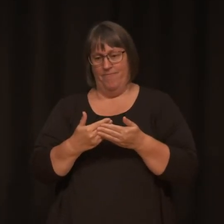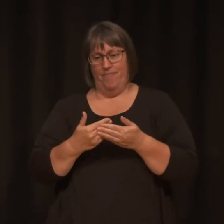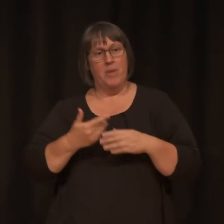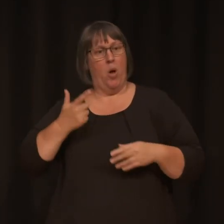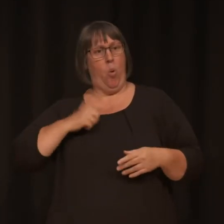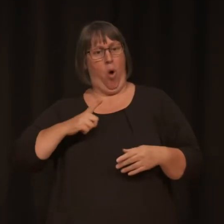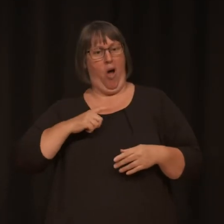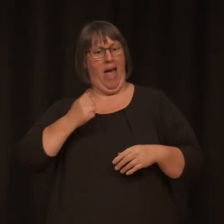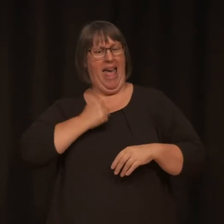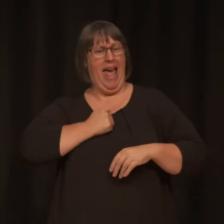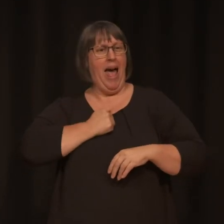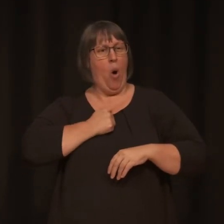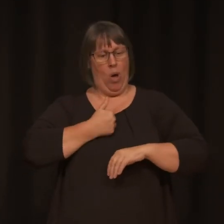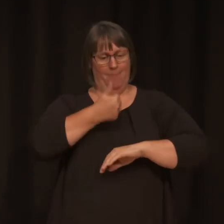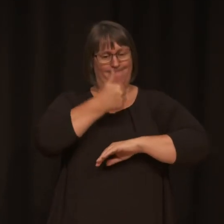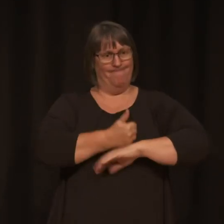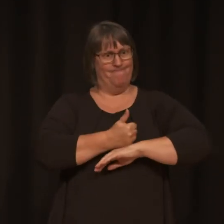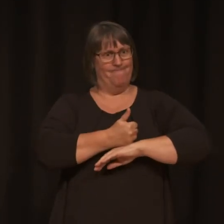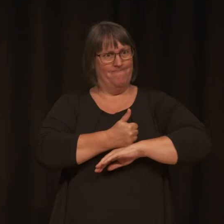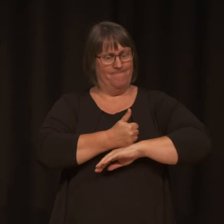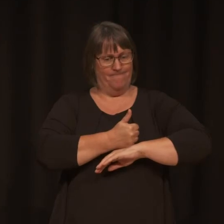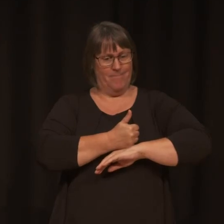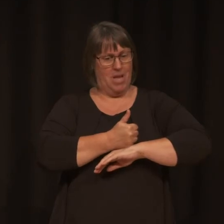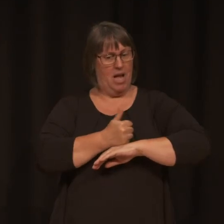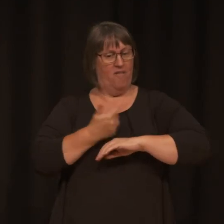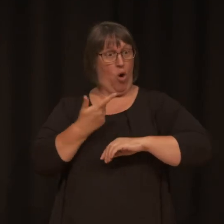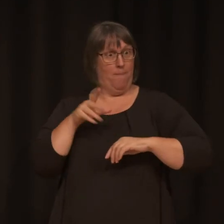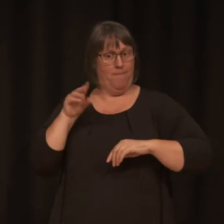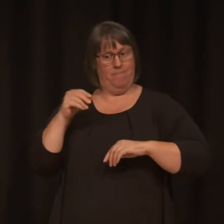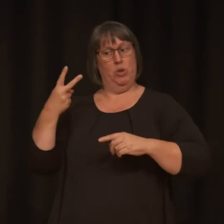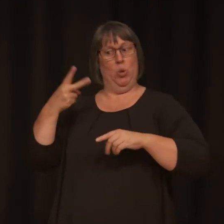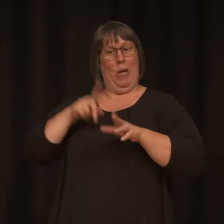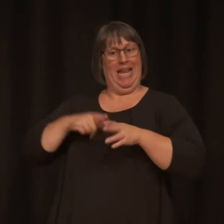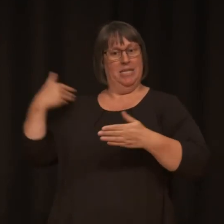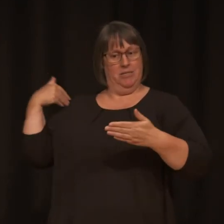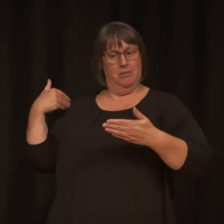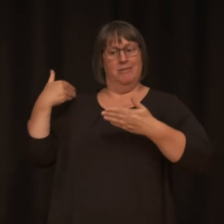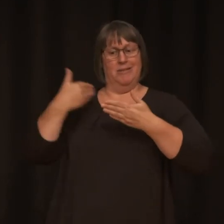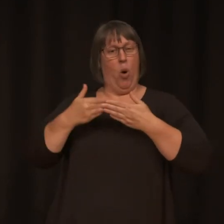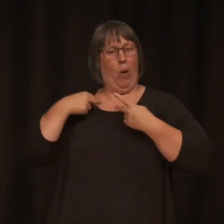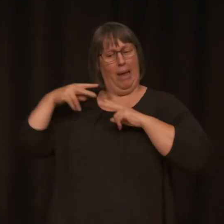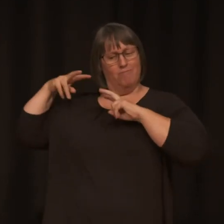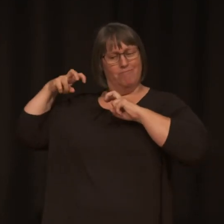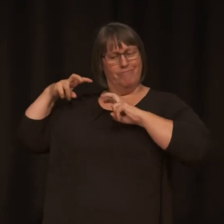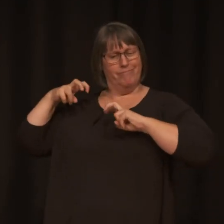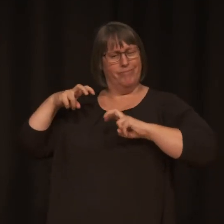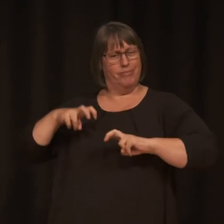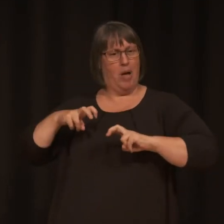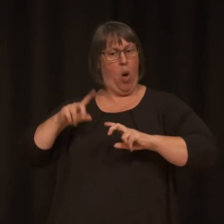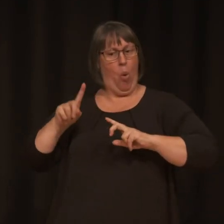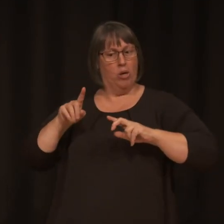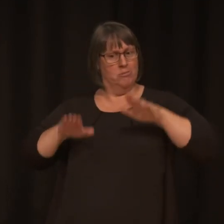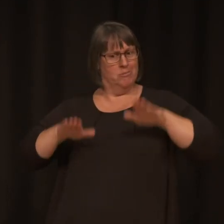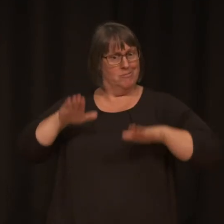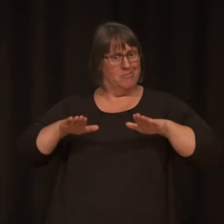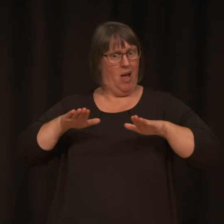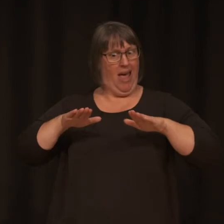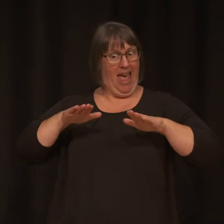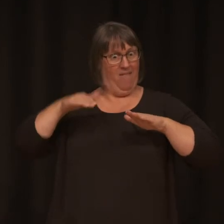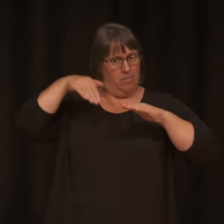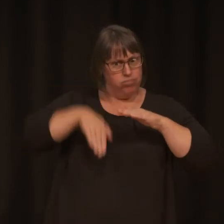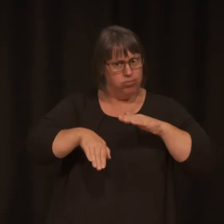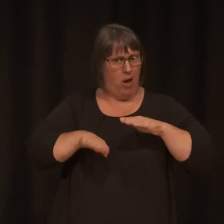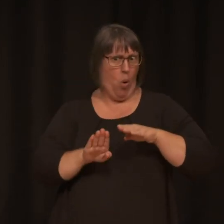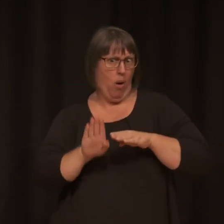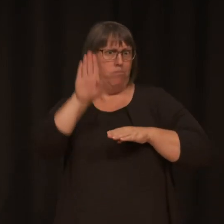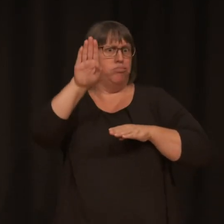against our baseline, how we're tracking over time. So I'll be looking out for that. I'll be looking for the full effects